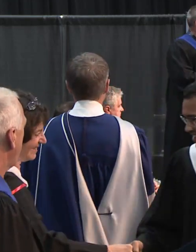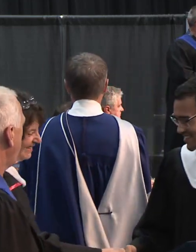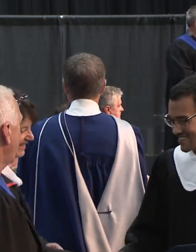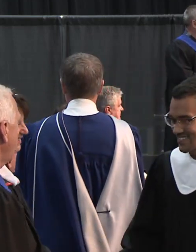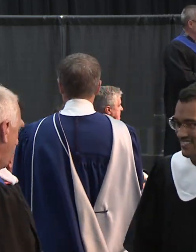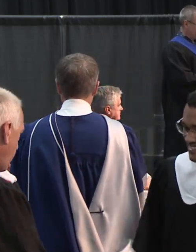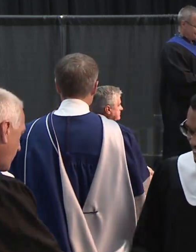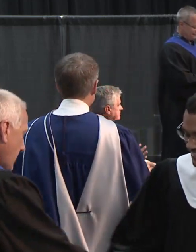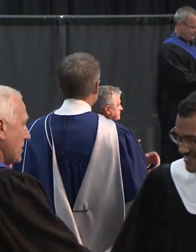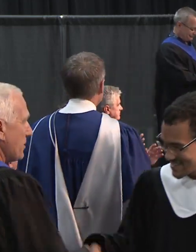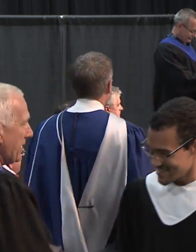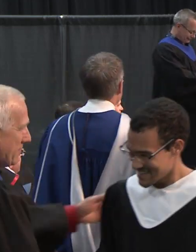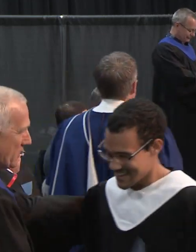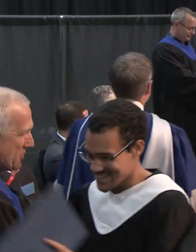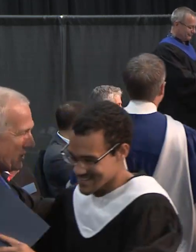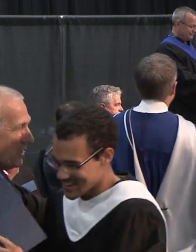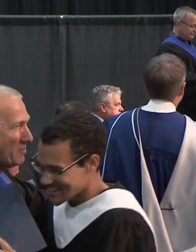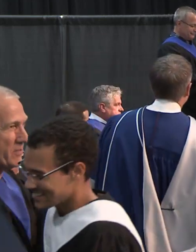Jessica Nickerson.